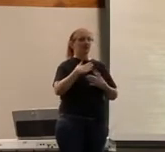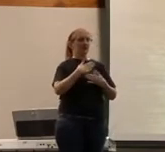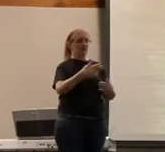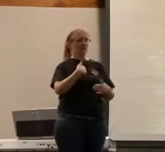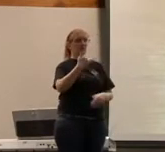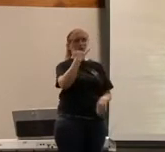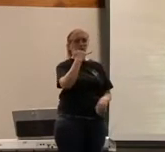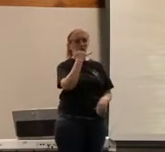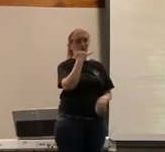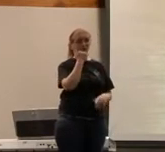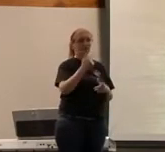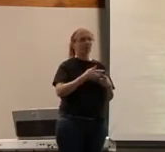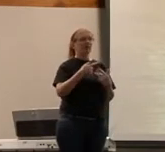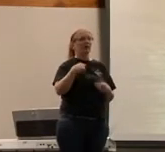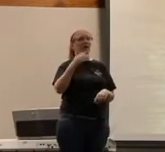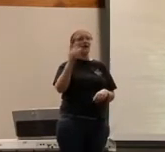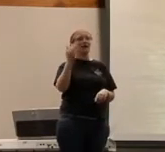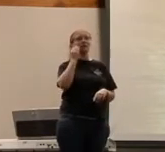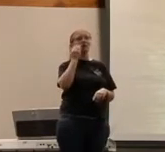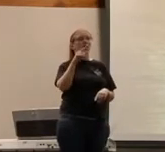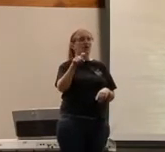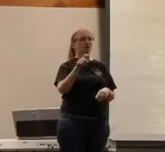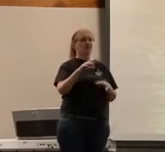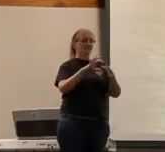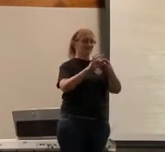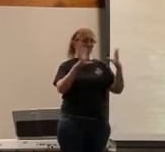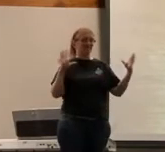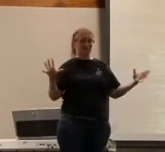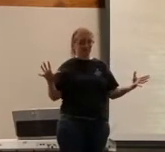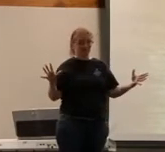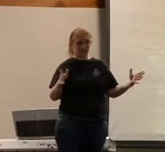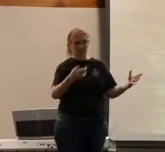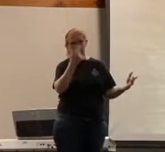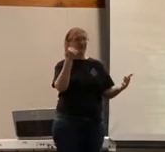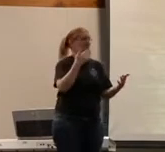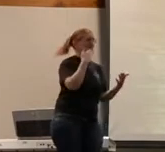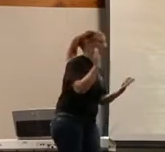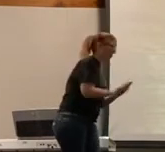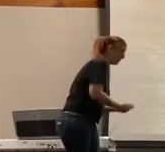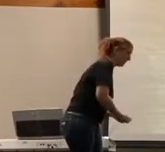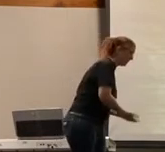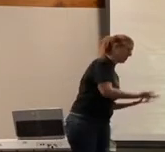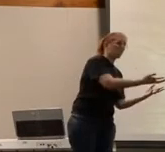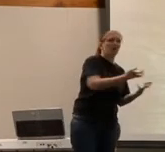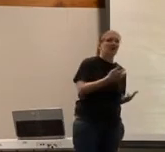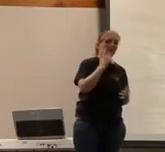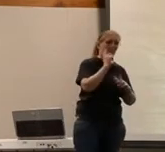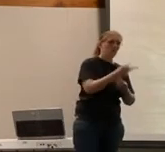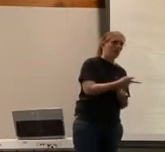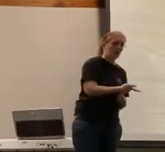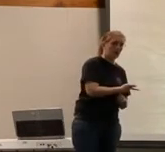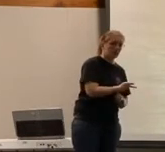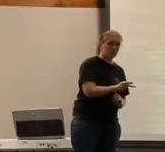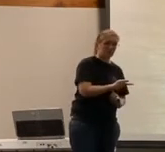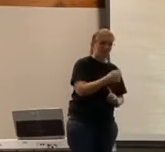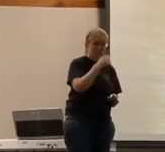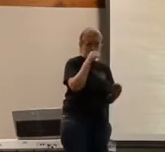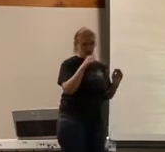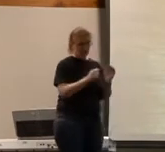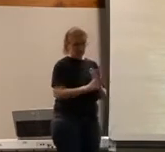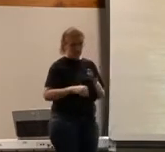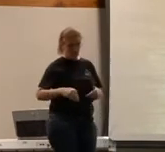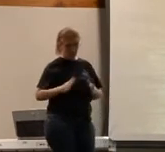if I admit that I'm wrong, then I know I shouldn't have taken my eyes off the prize. But God, it was so good to have what I wanted for a while. Hidden